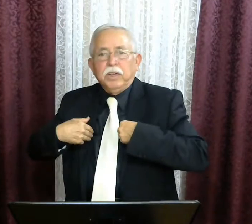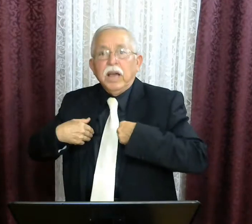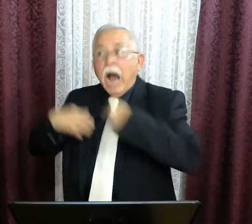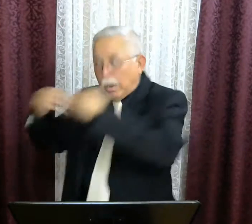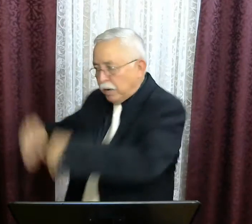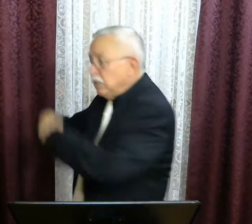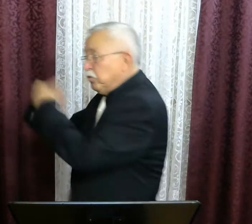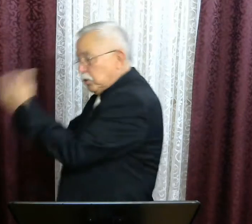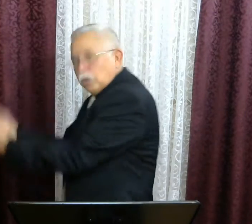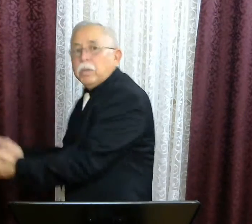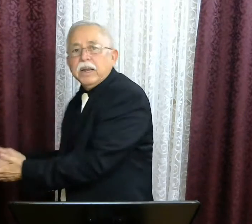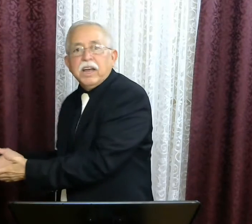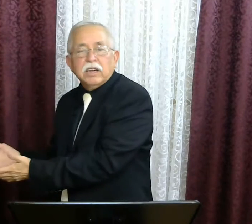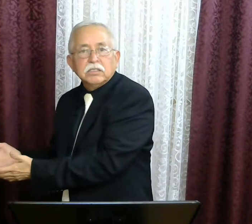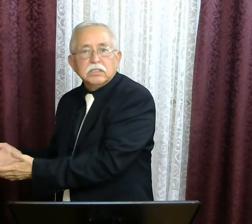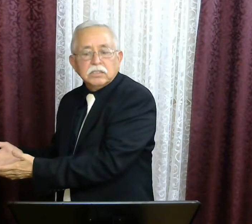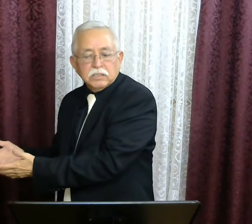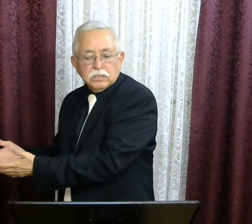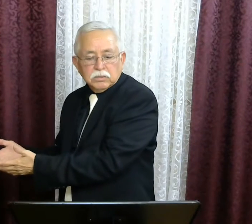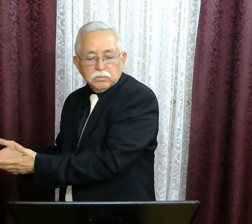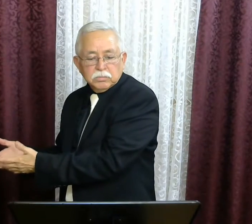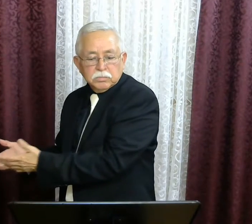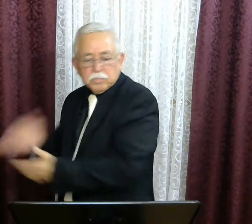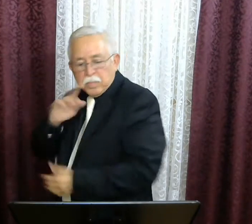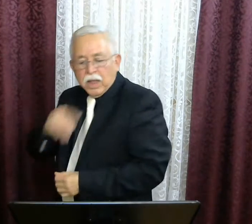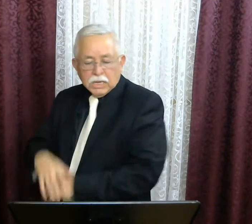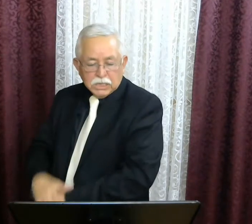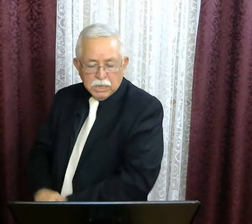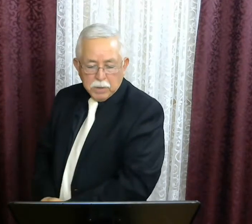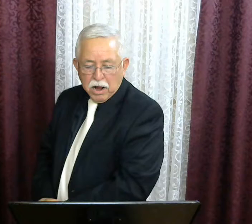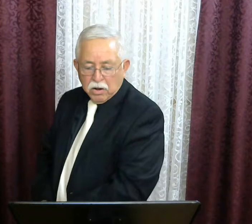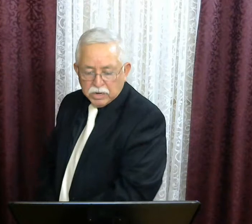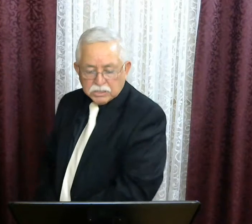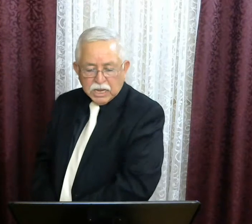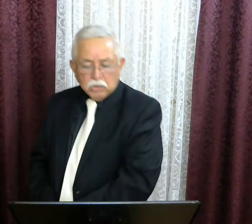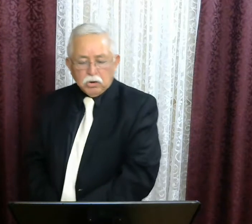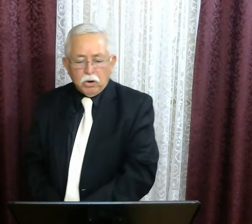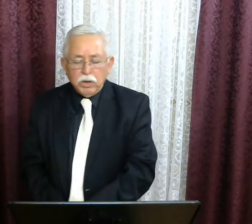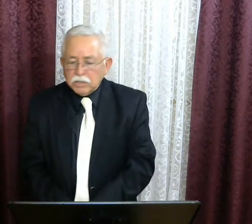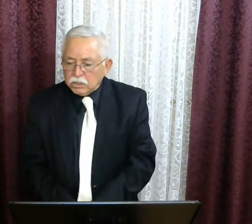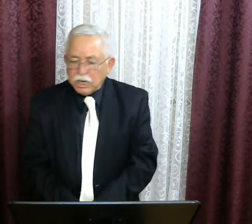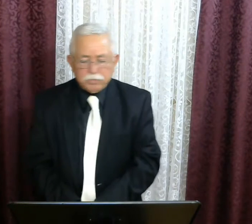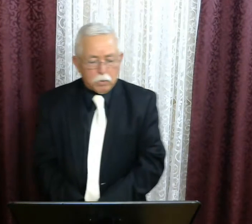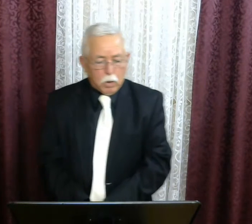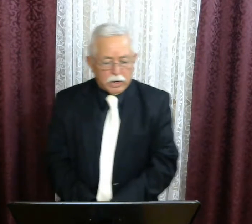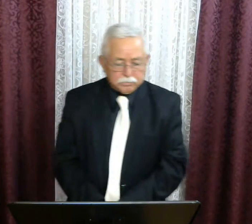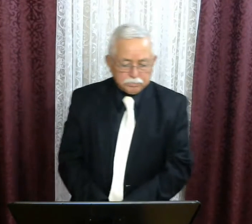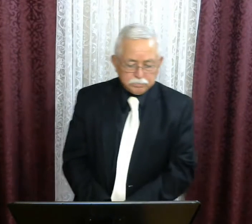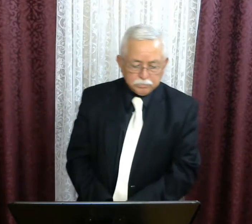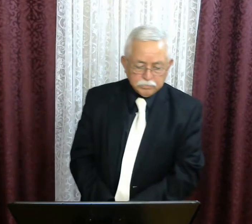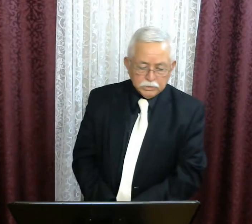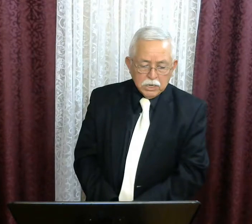a blessing for somebody else. Let's think about 2 Corinthians chapter 1.